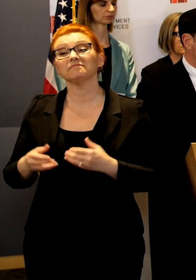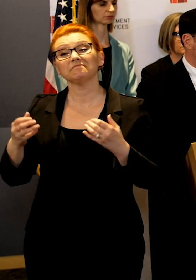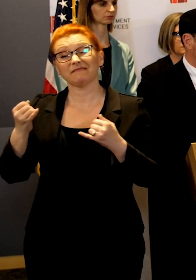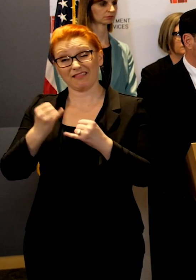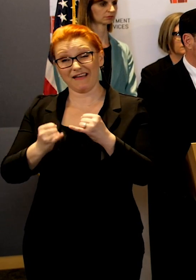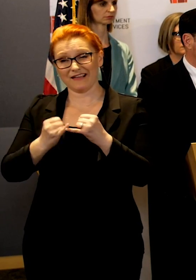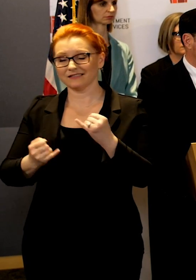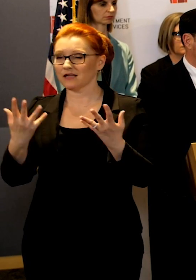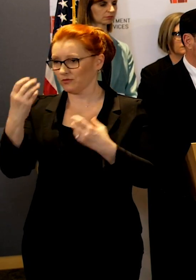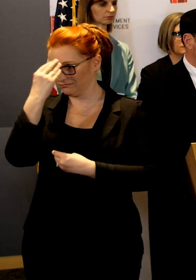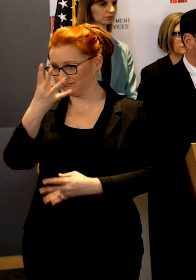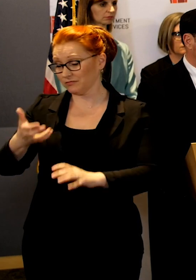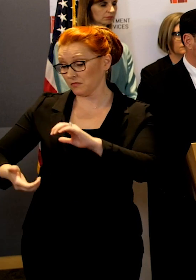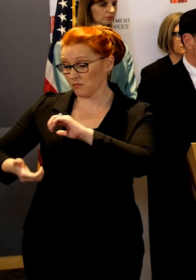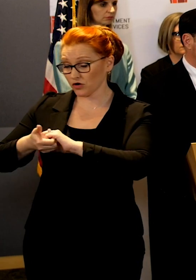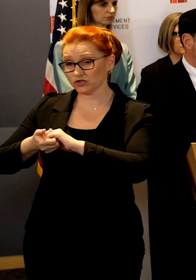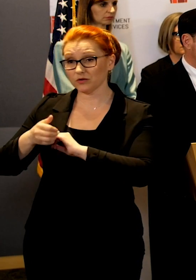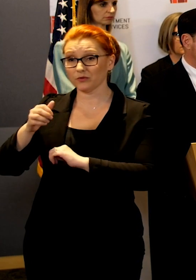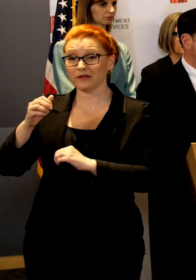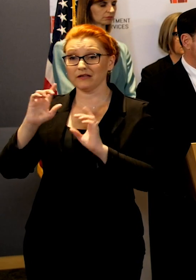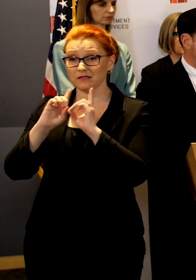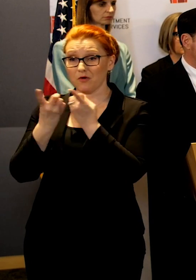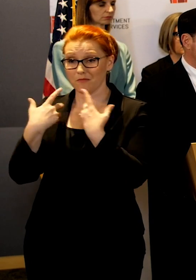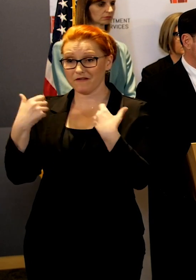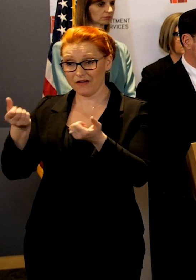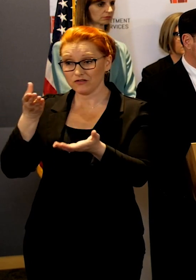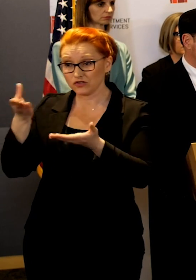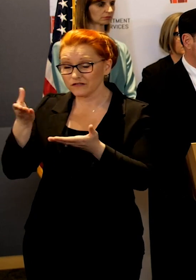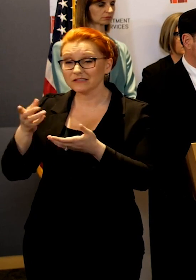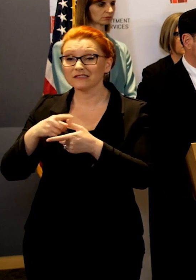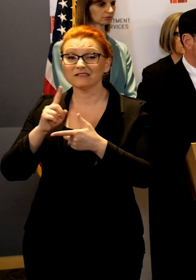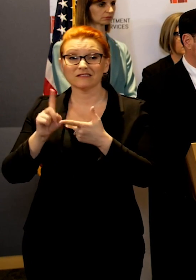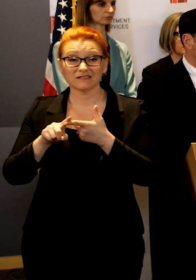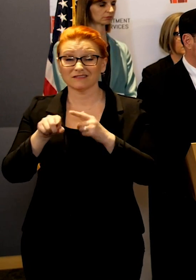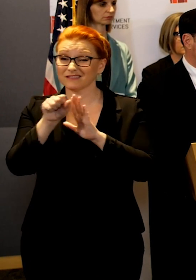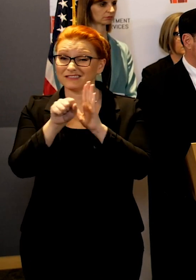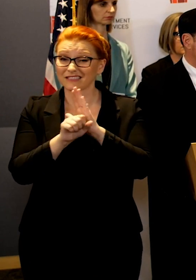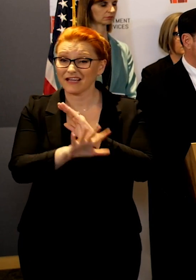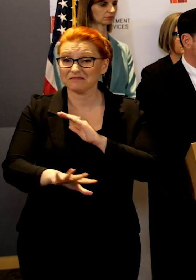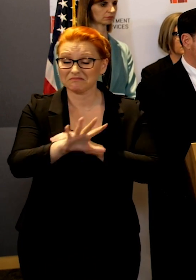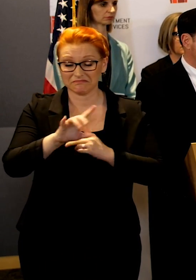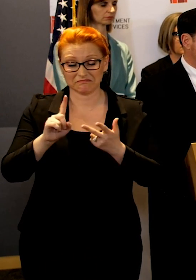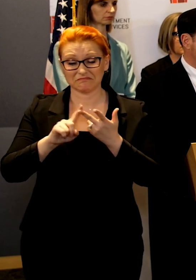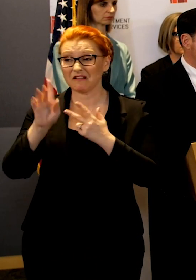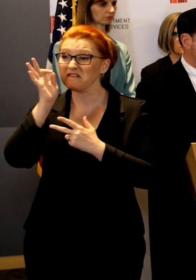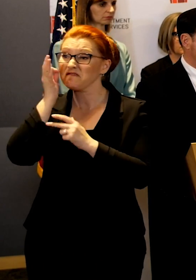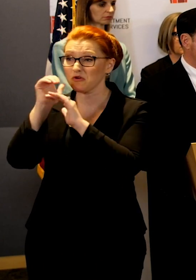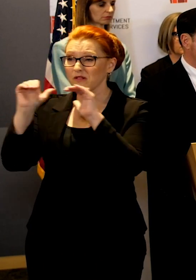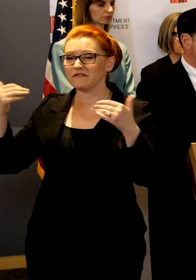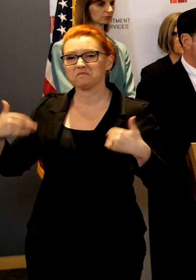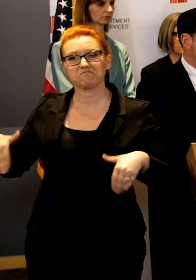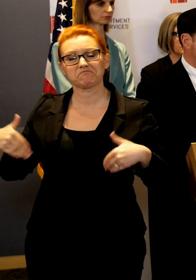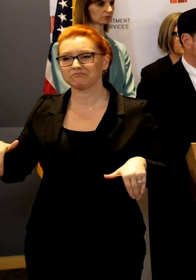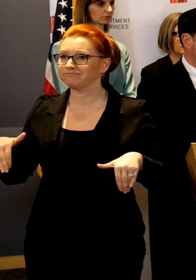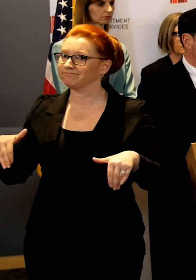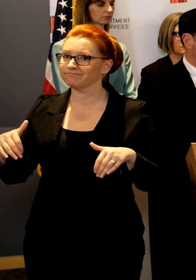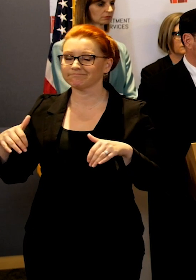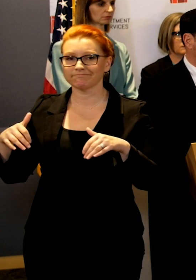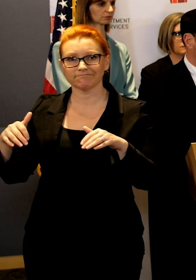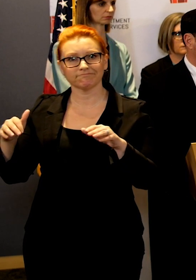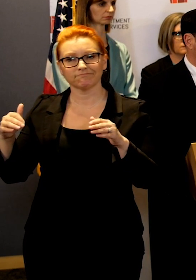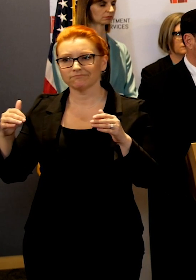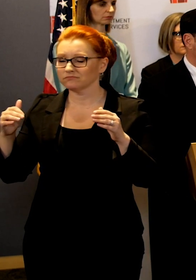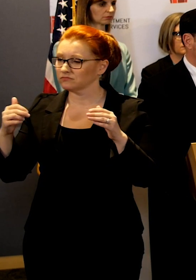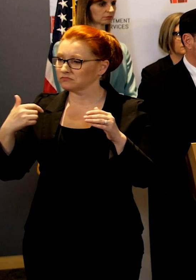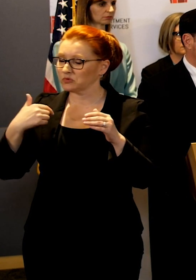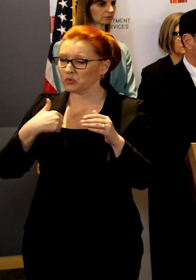that our partnership with the Department of Health Services, those in the state and those at the federal level, is of very